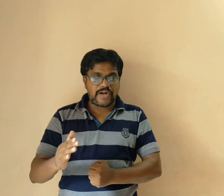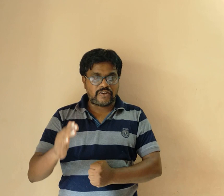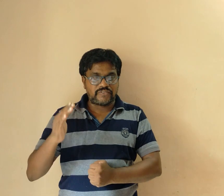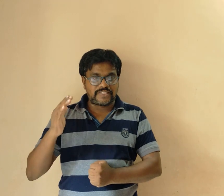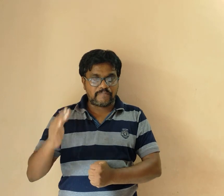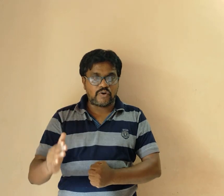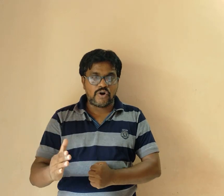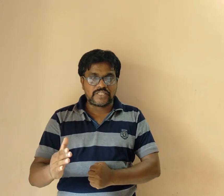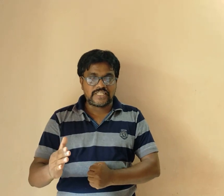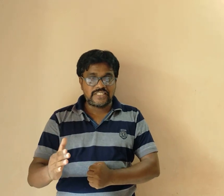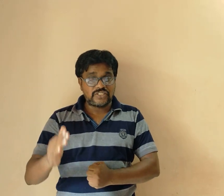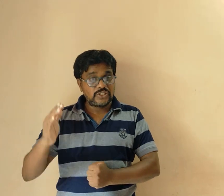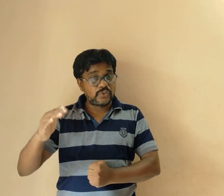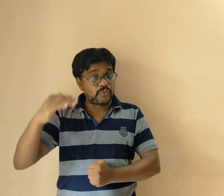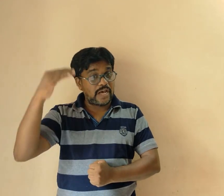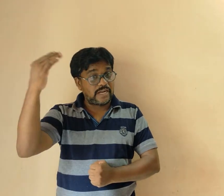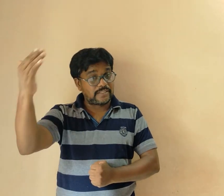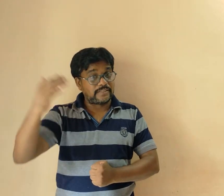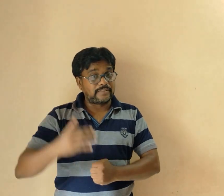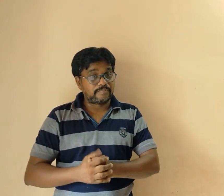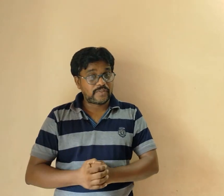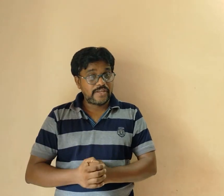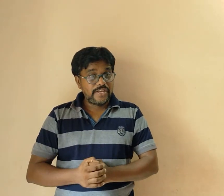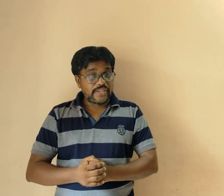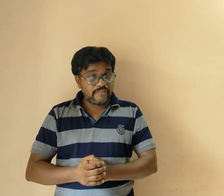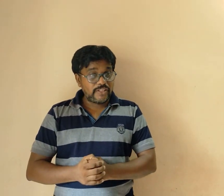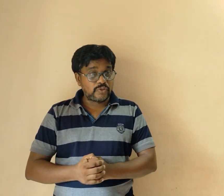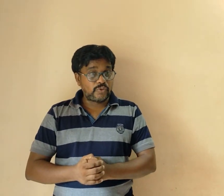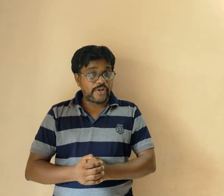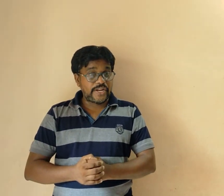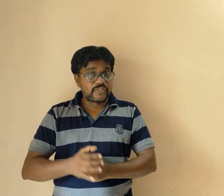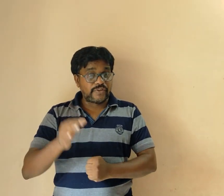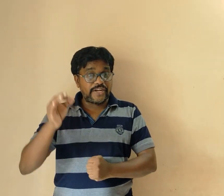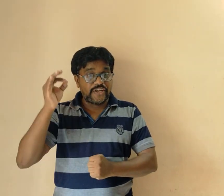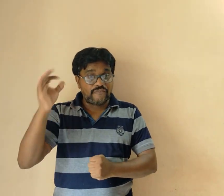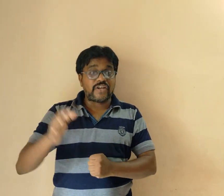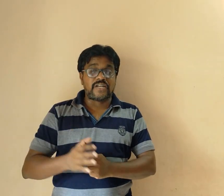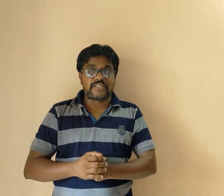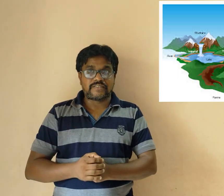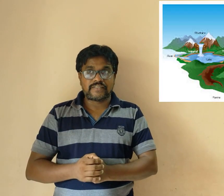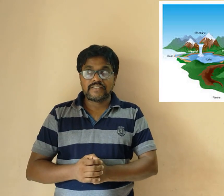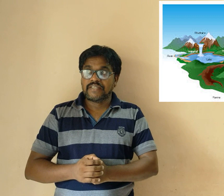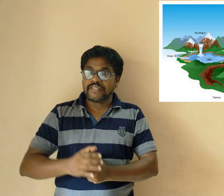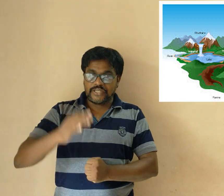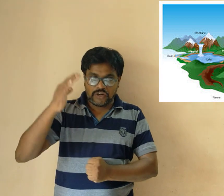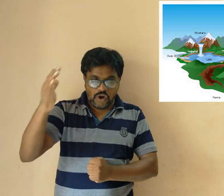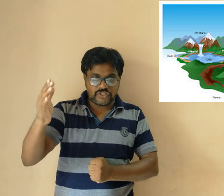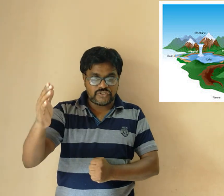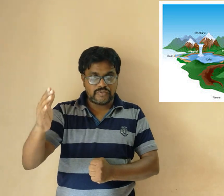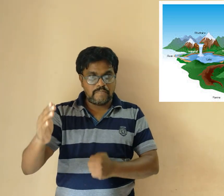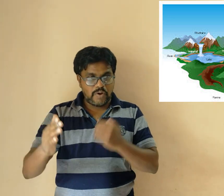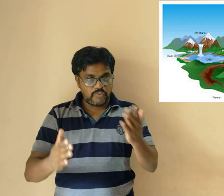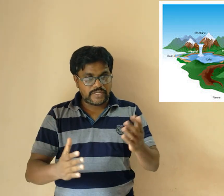of the subcontinent to the other. Even though it is very difficult, he crossed